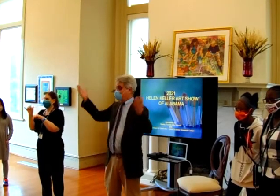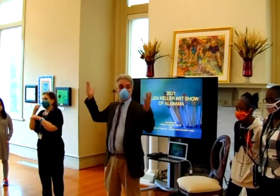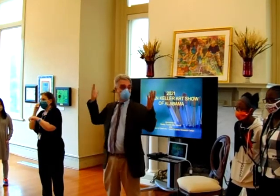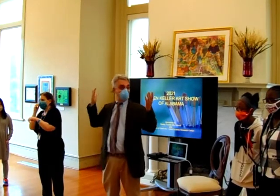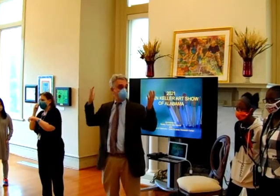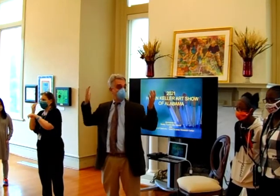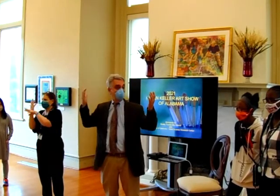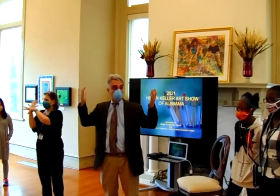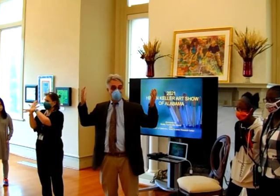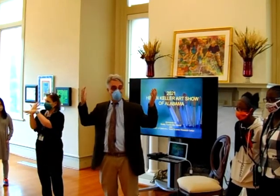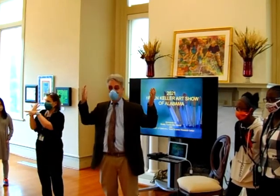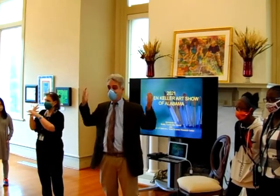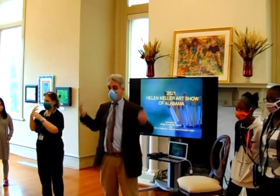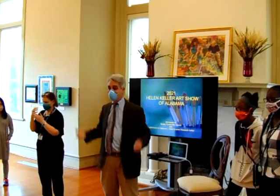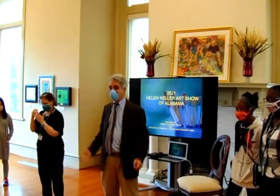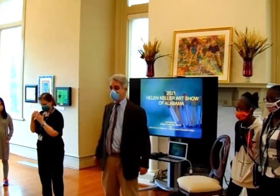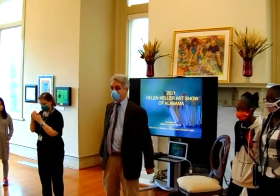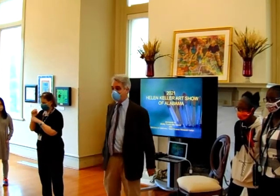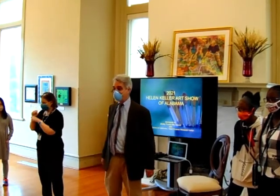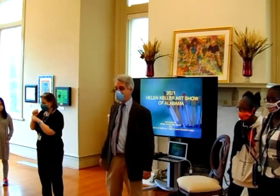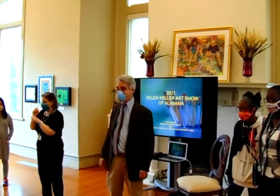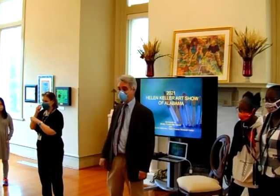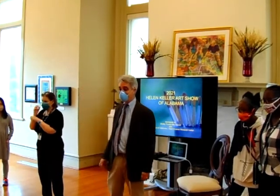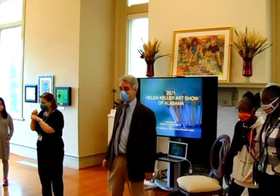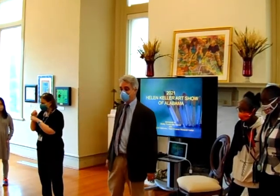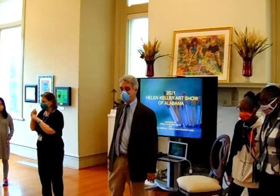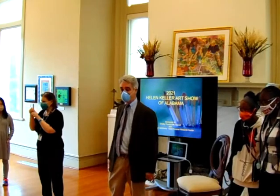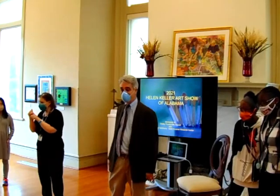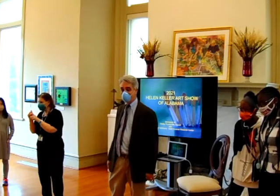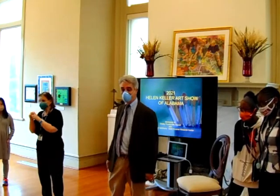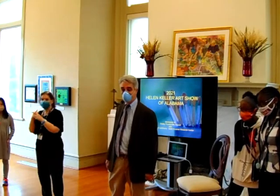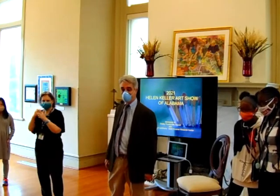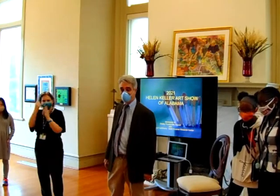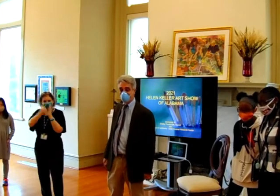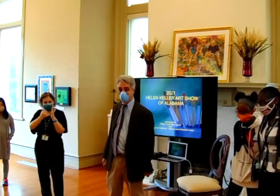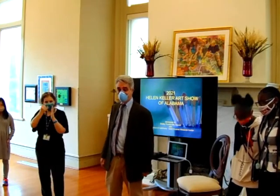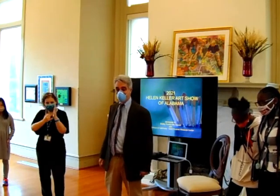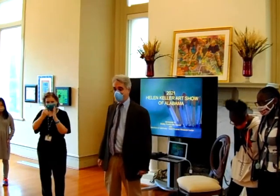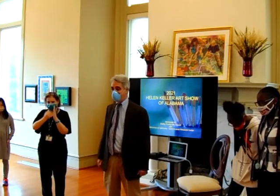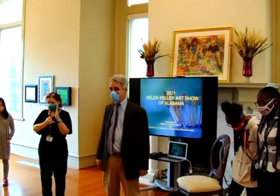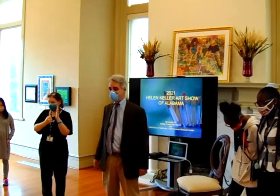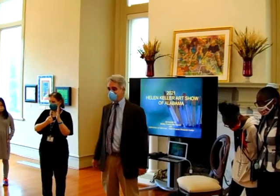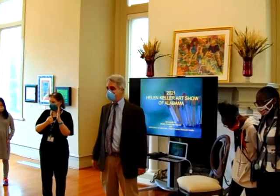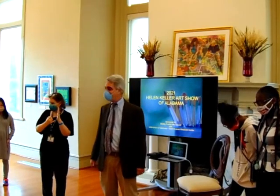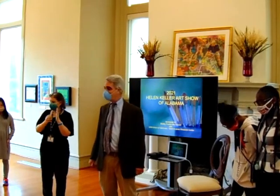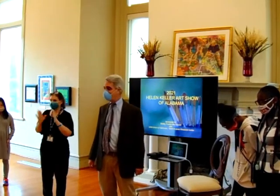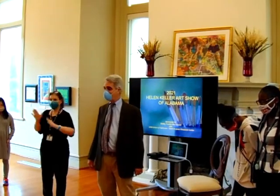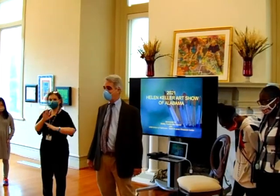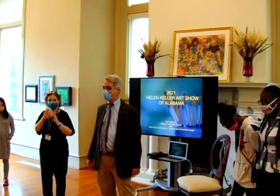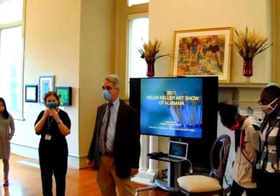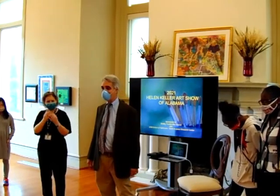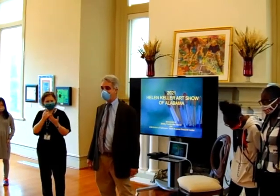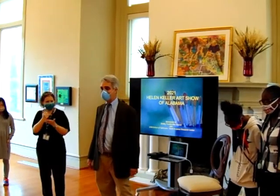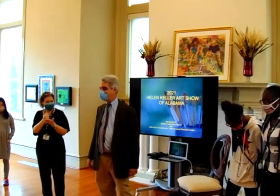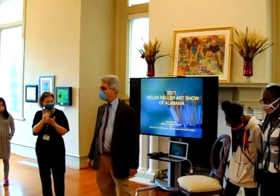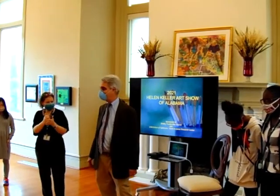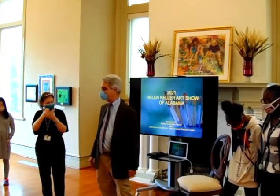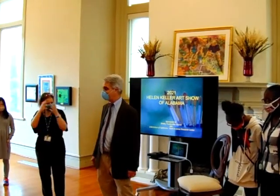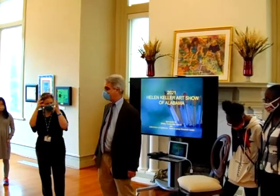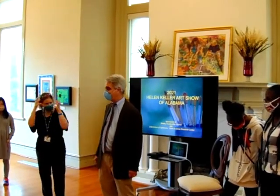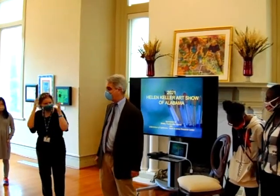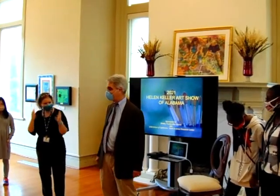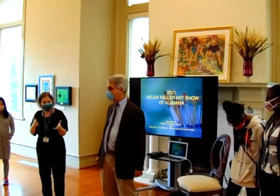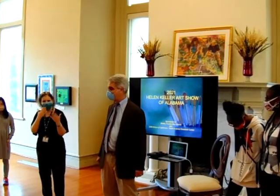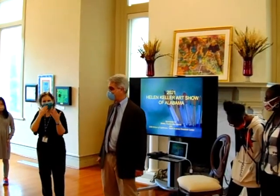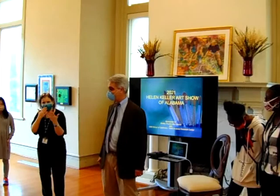to continue with your artwork and everything else that you had to do. And I know your families helped you a whole lot, so I want to thank